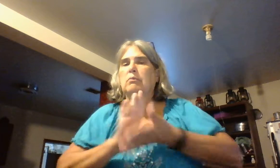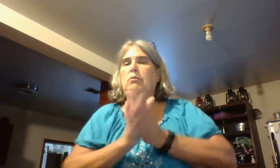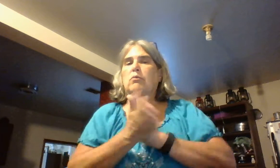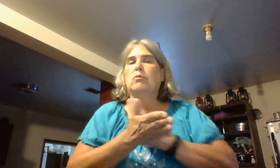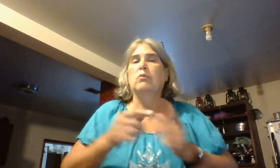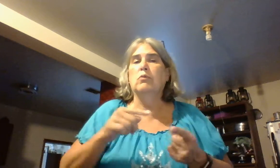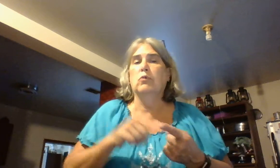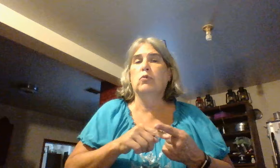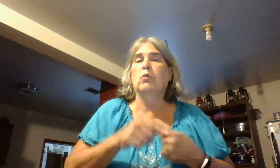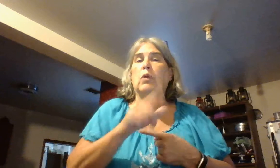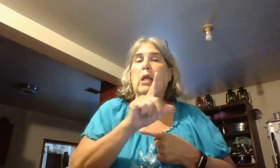in the liquid.